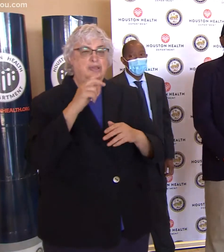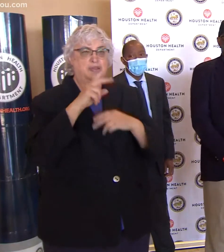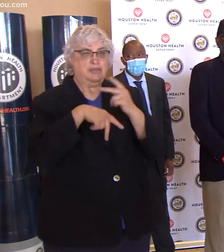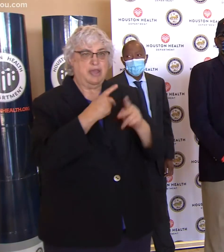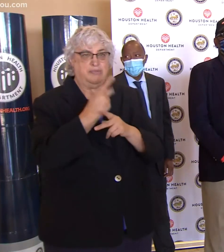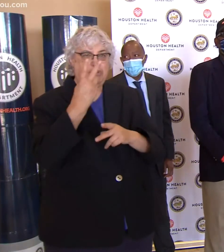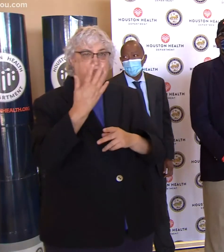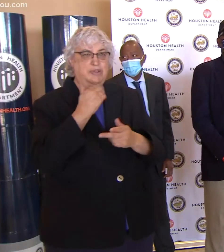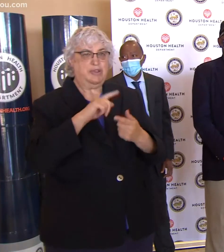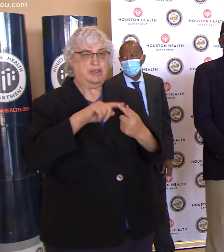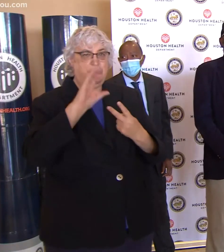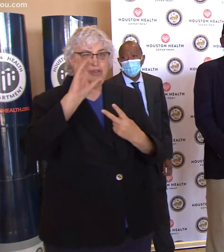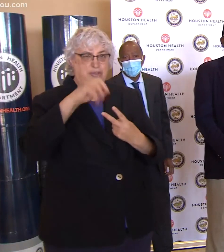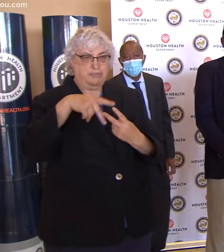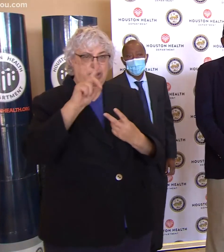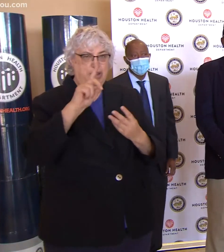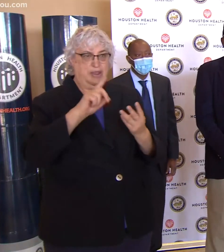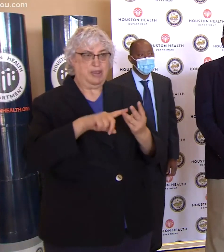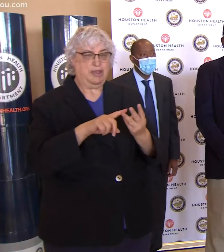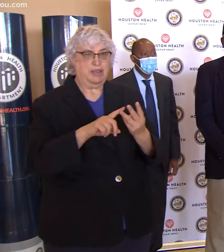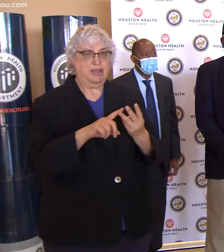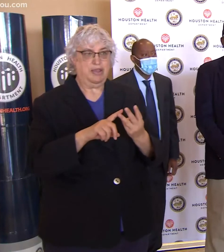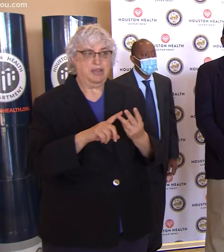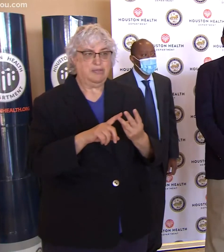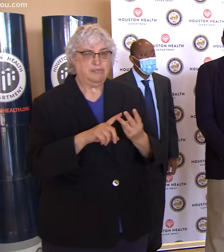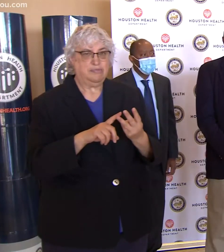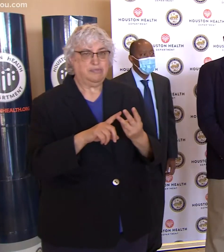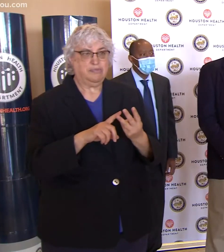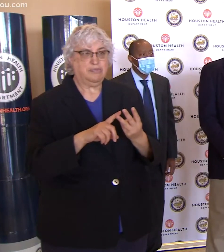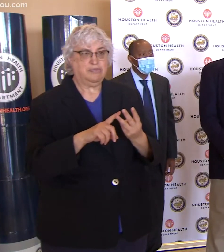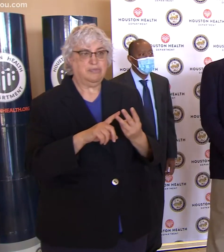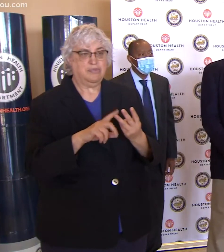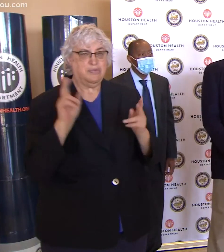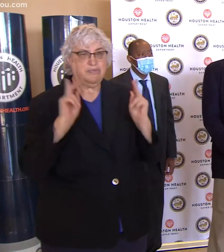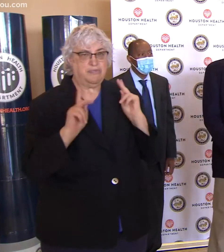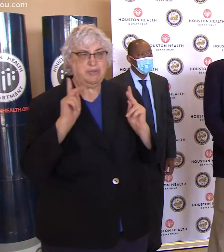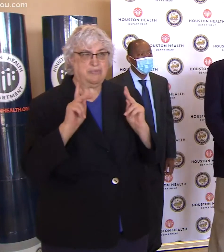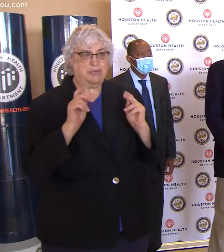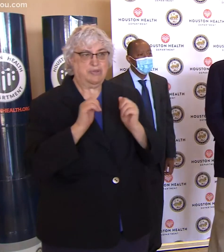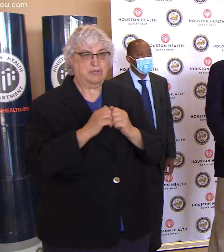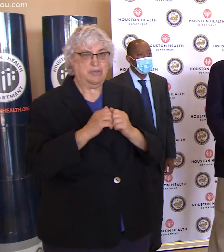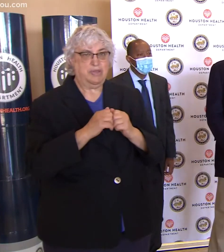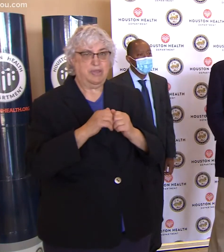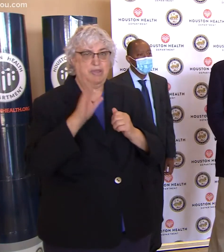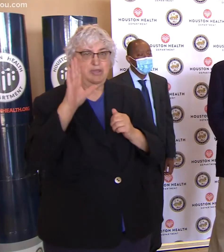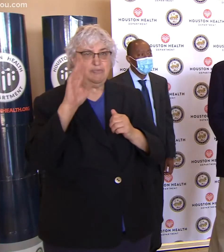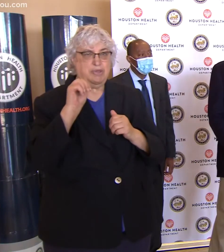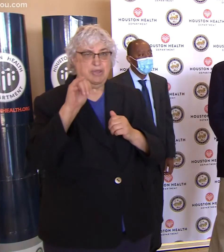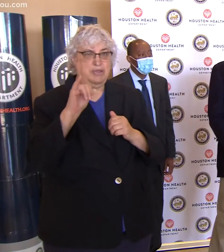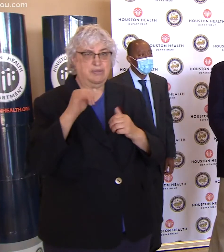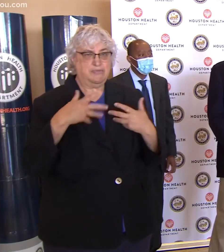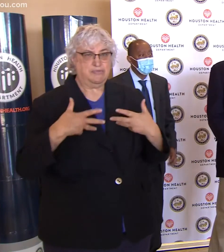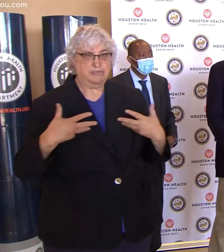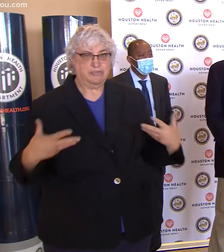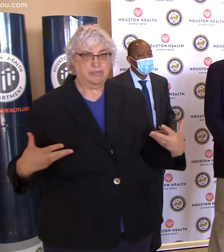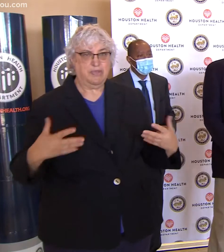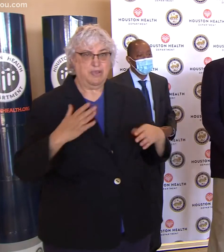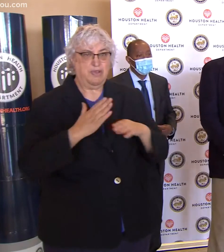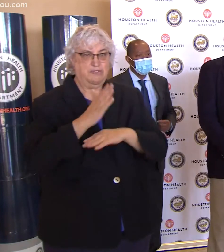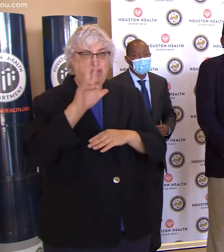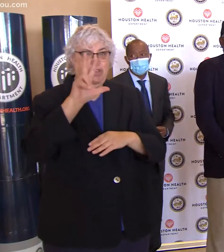diabetes, COPD happens to be 2 of those. Individuals with a BMI of over